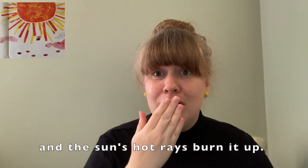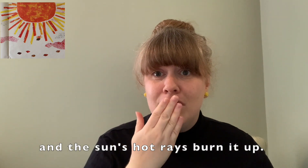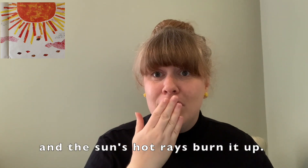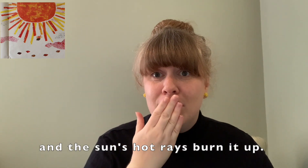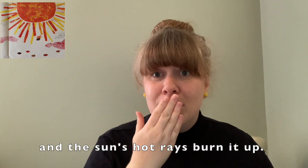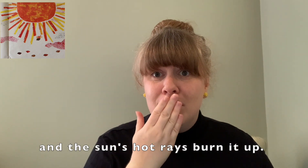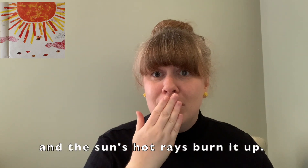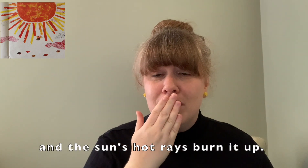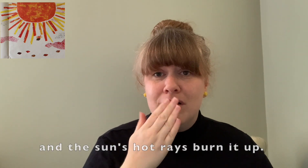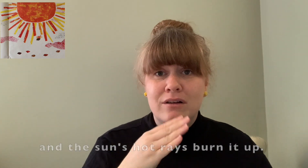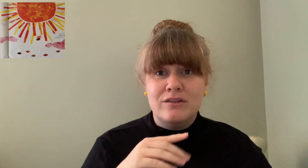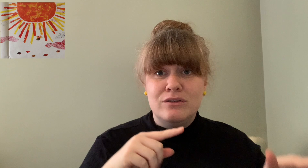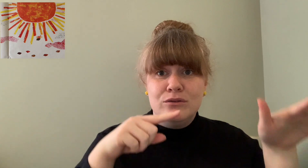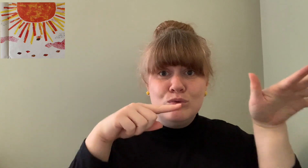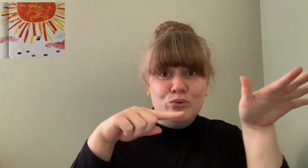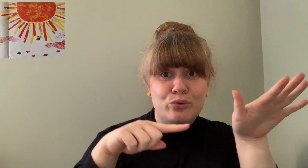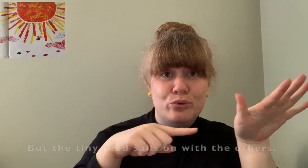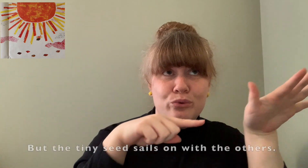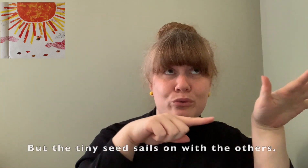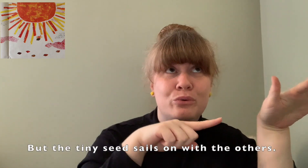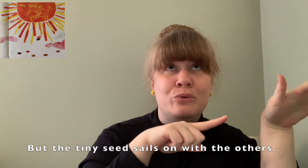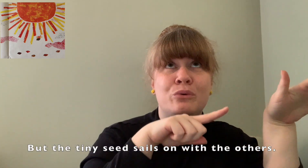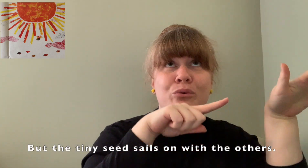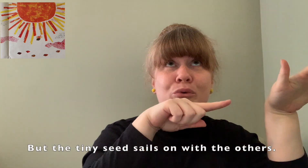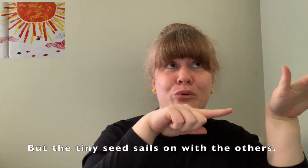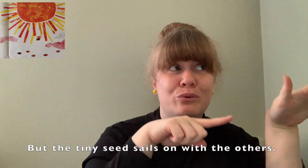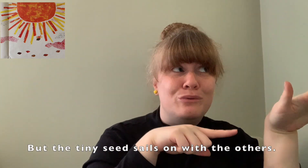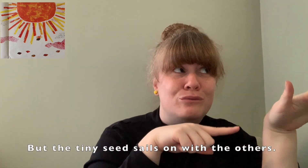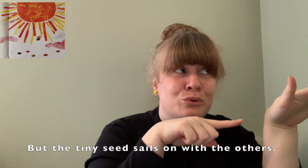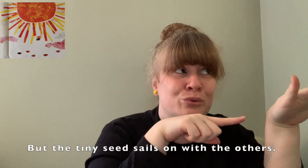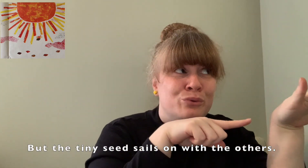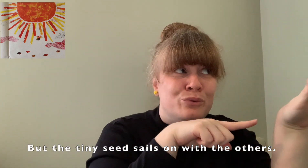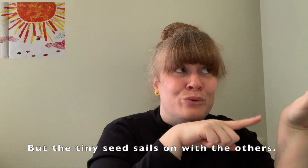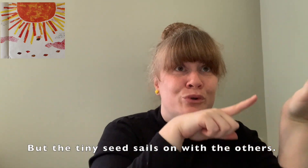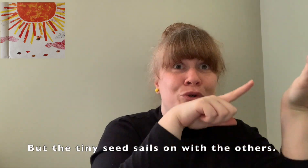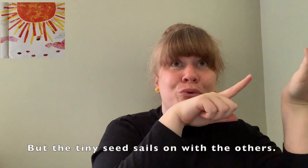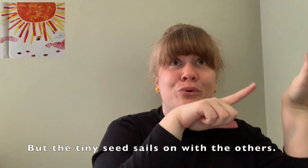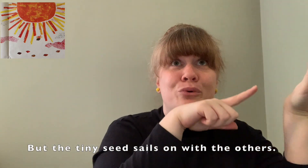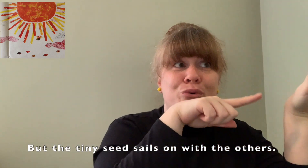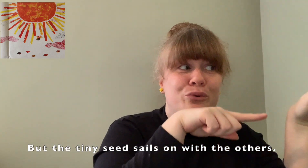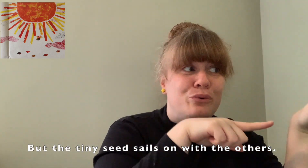up. But the tiny seed sails on with the others.